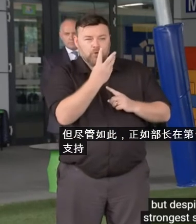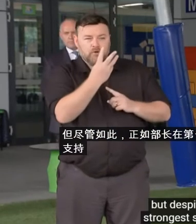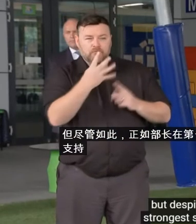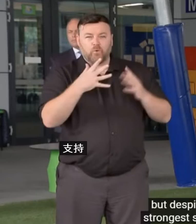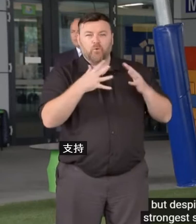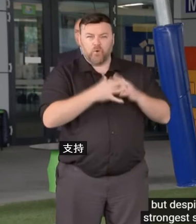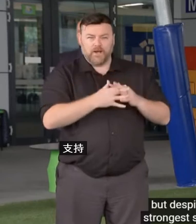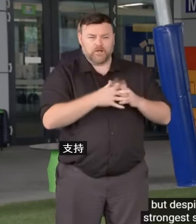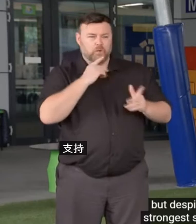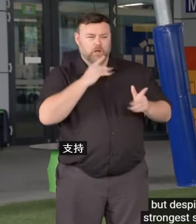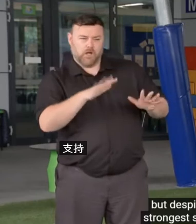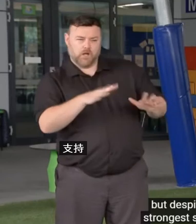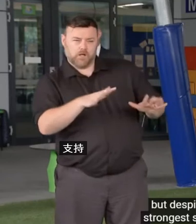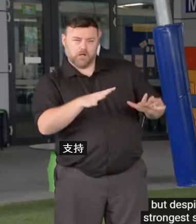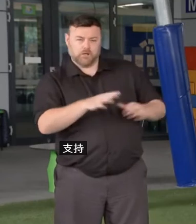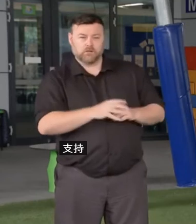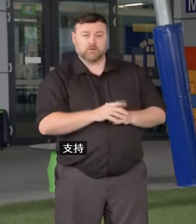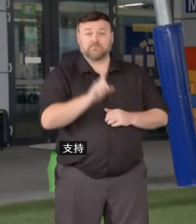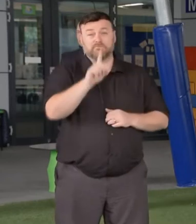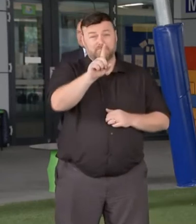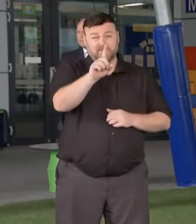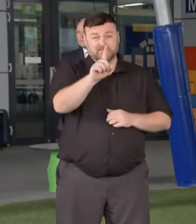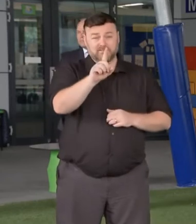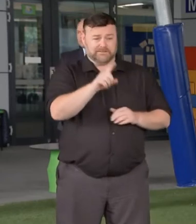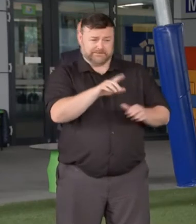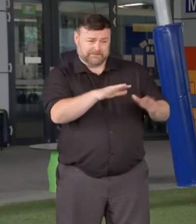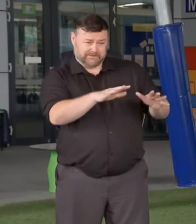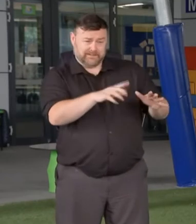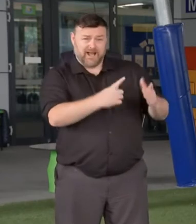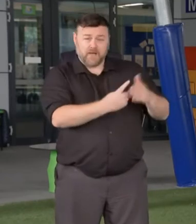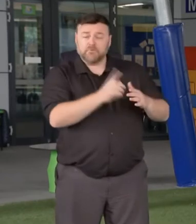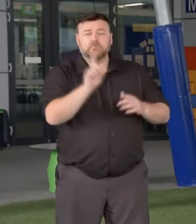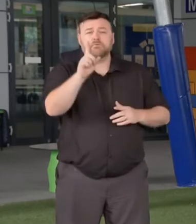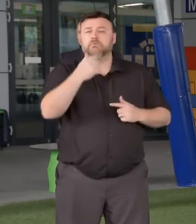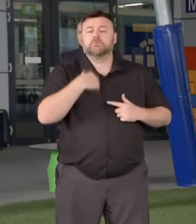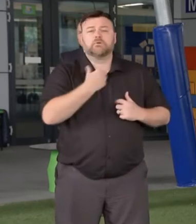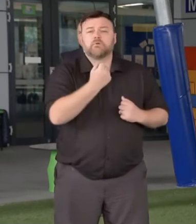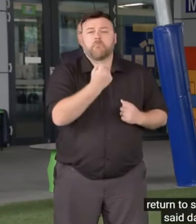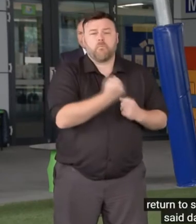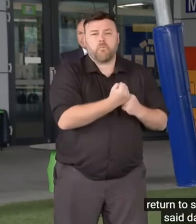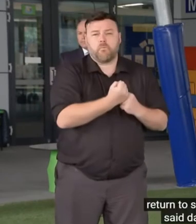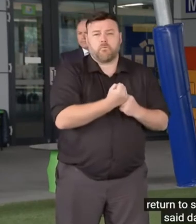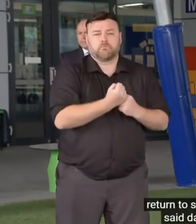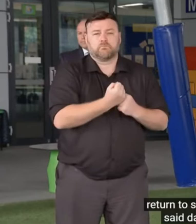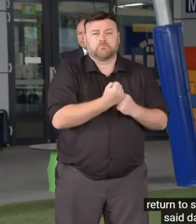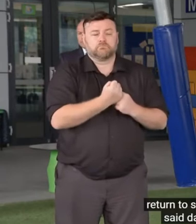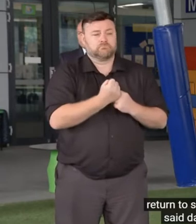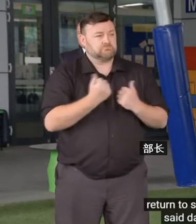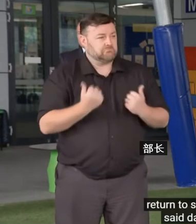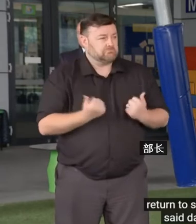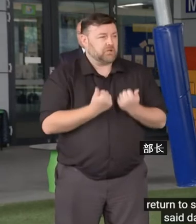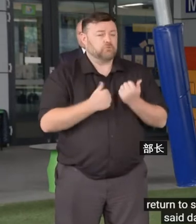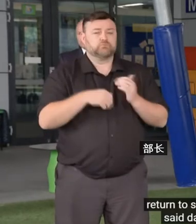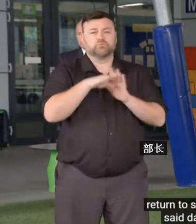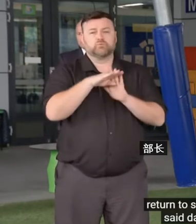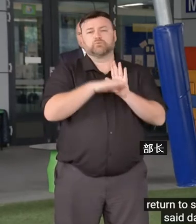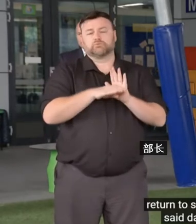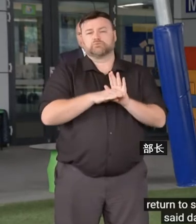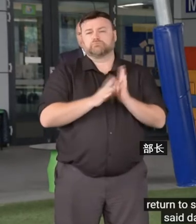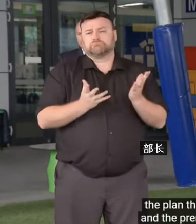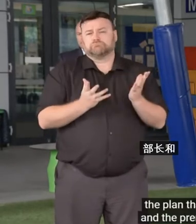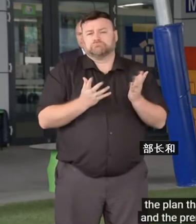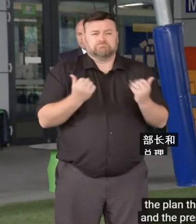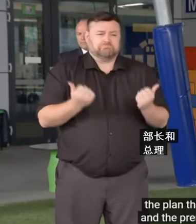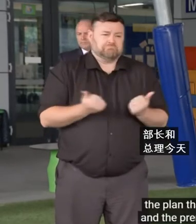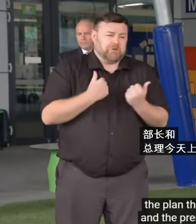support for students to return to school, as the Minister said, day 1, term 1. The plan that both